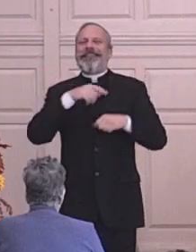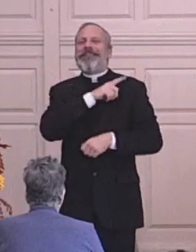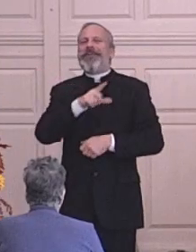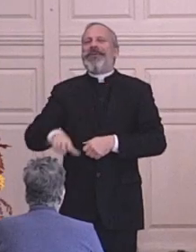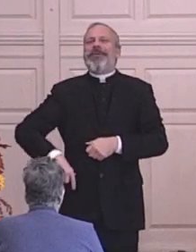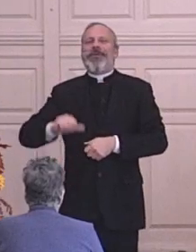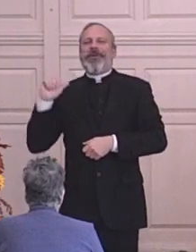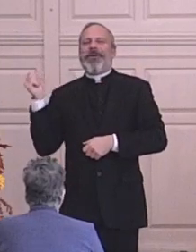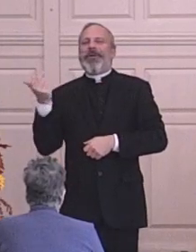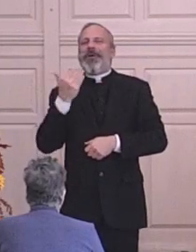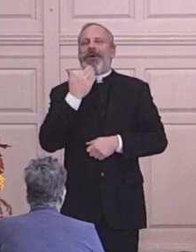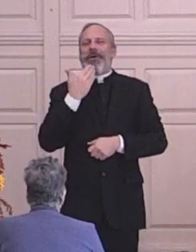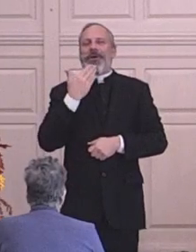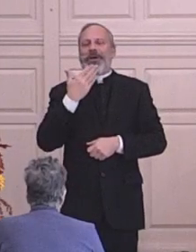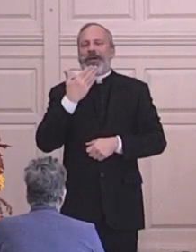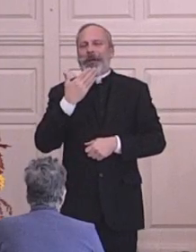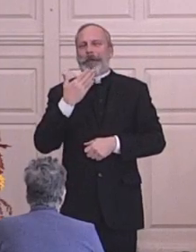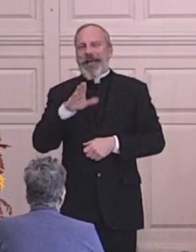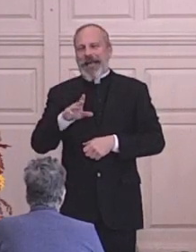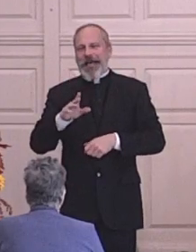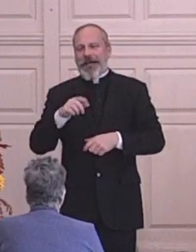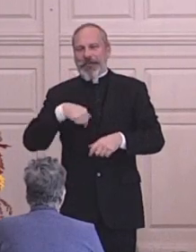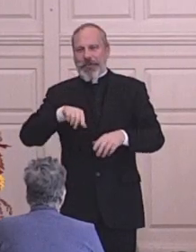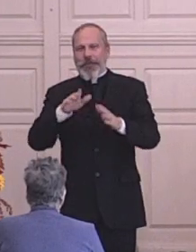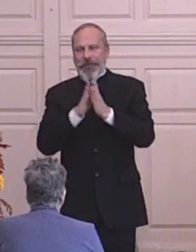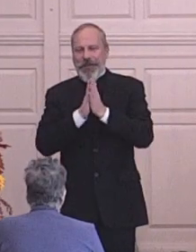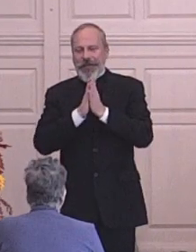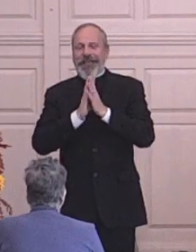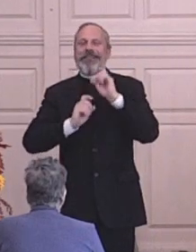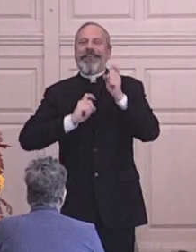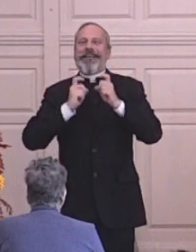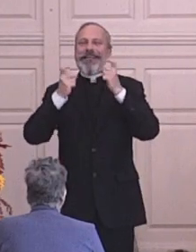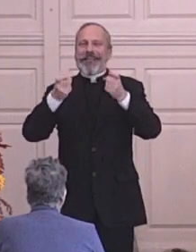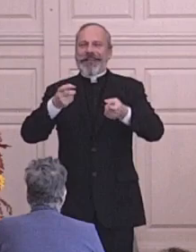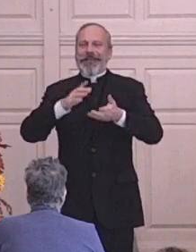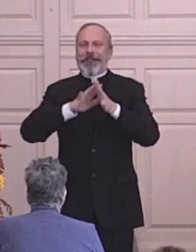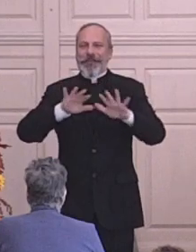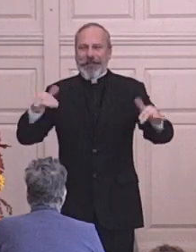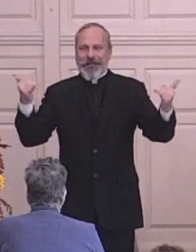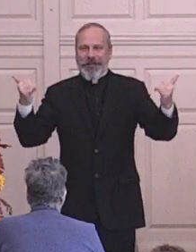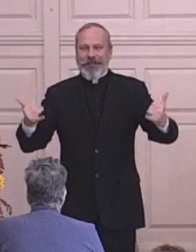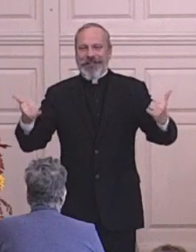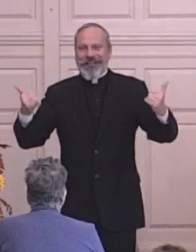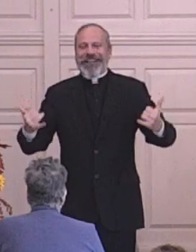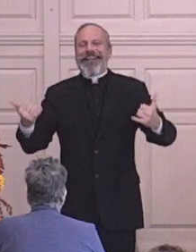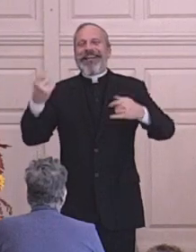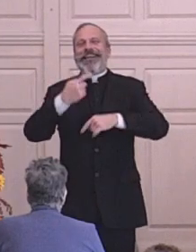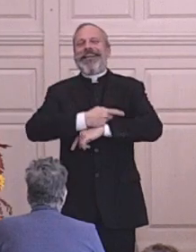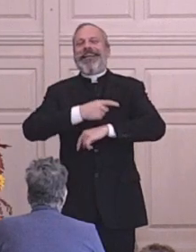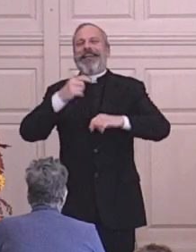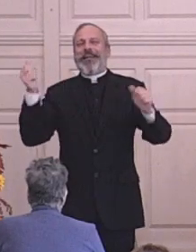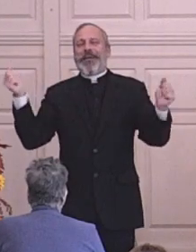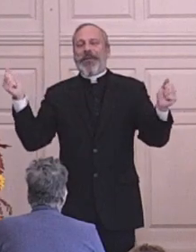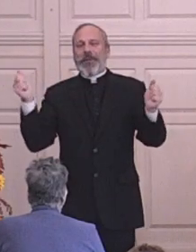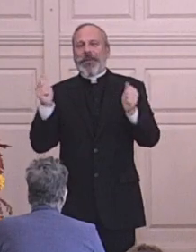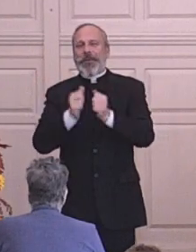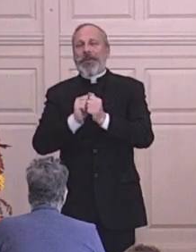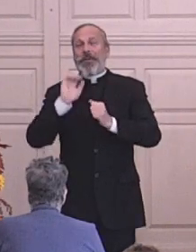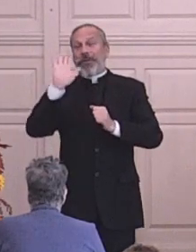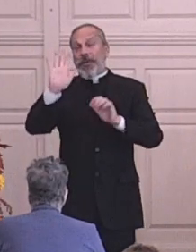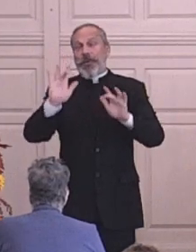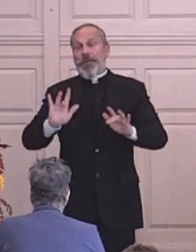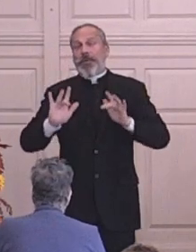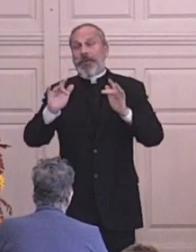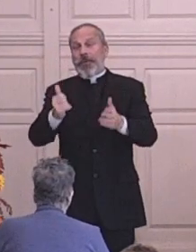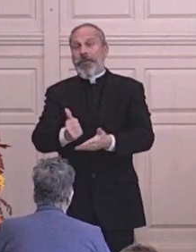Deliver us, Lord, we pray, from every evil. Graciously grant peace in our days, that by